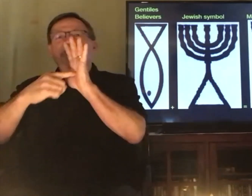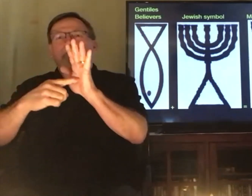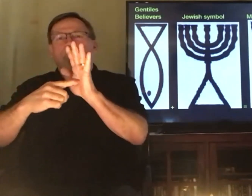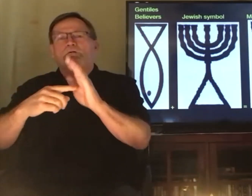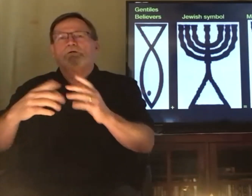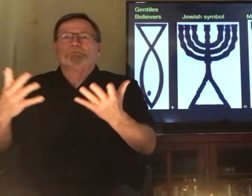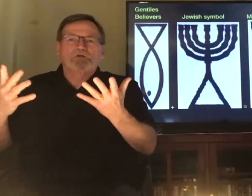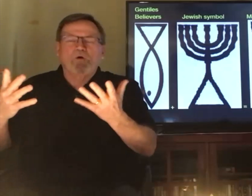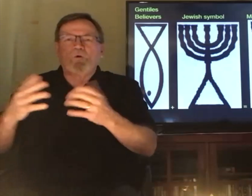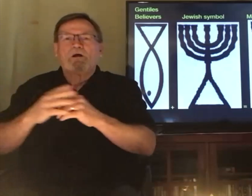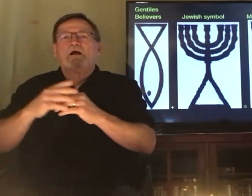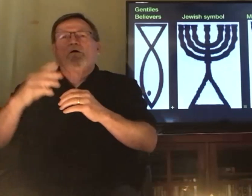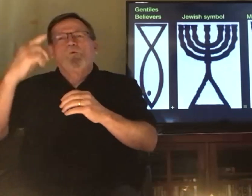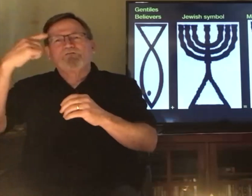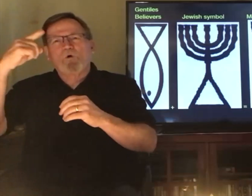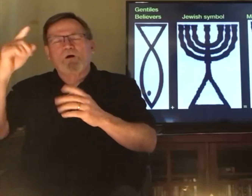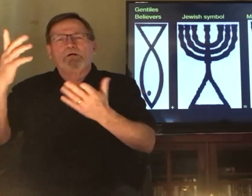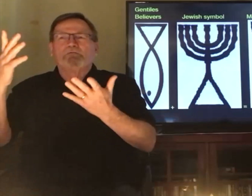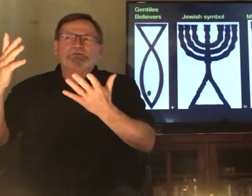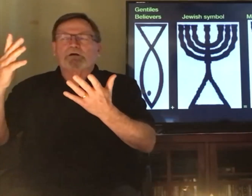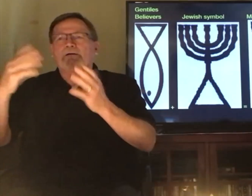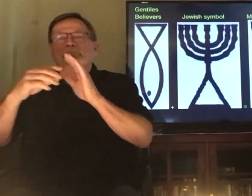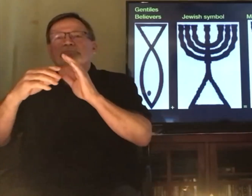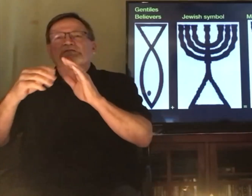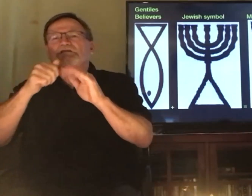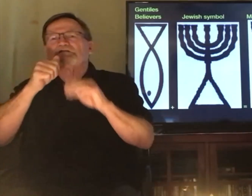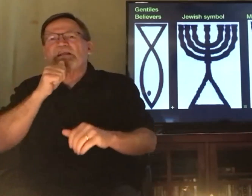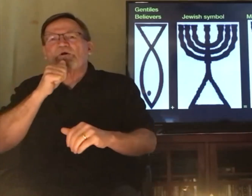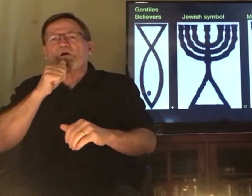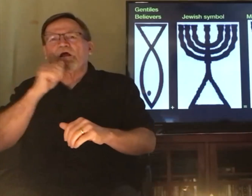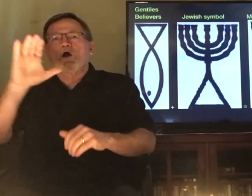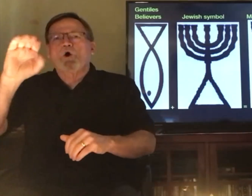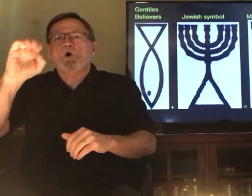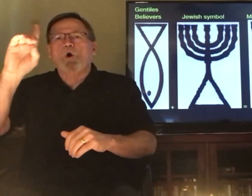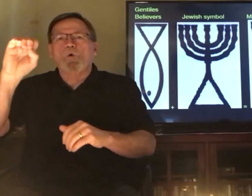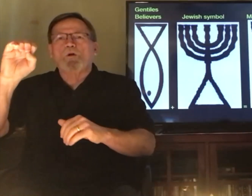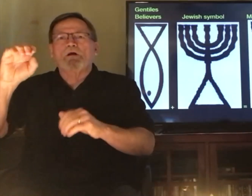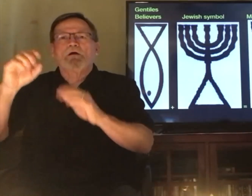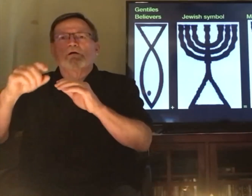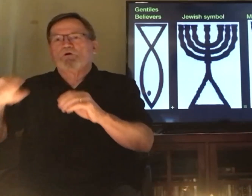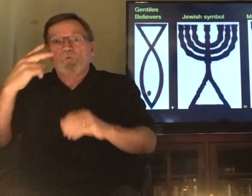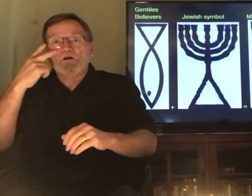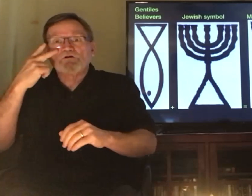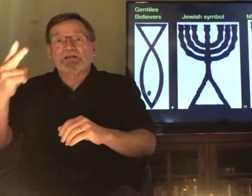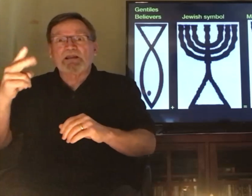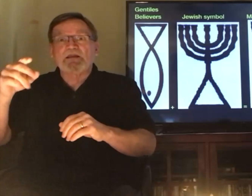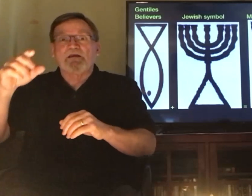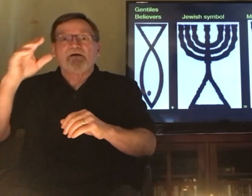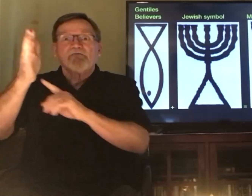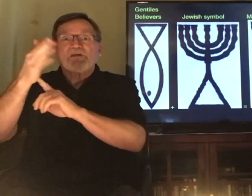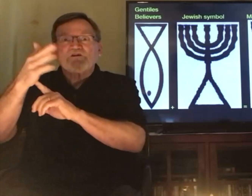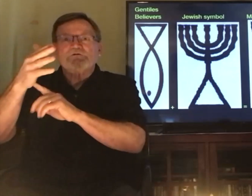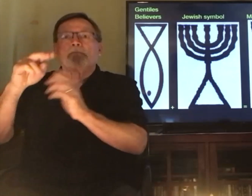family, that's in Ephesians chapter 2, as grafted branches.